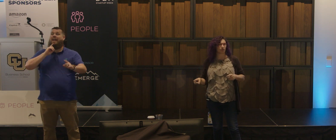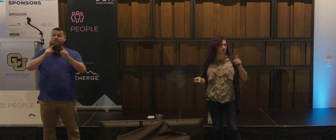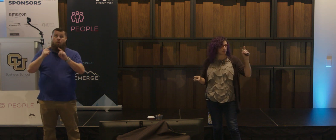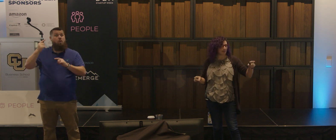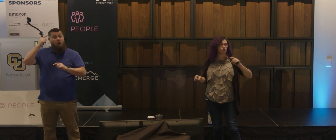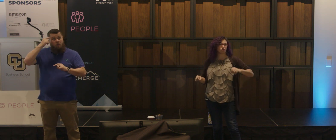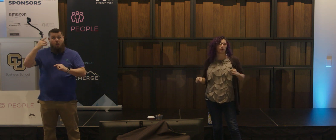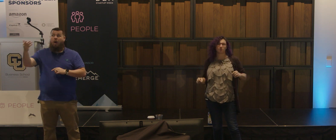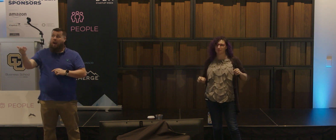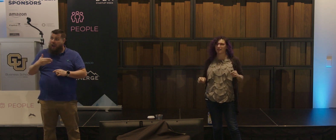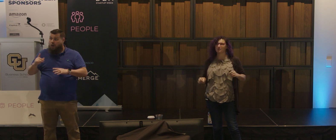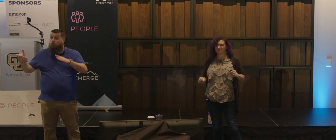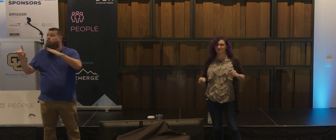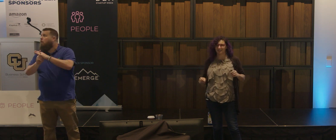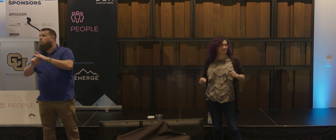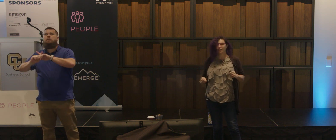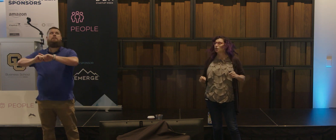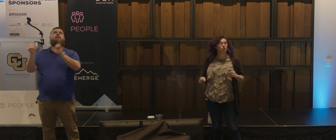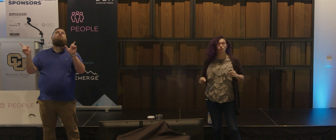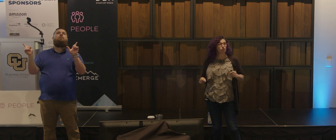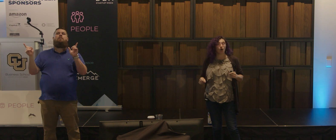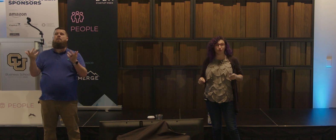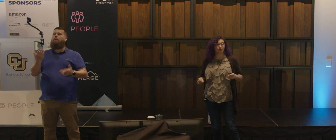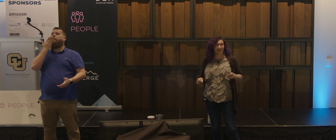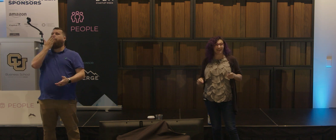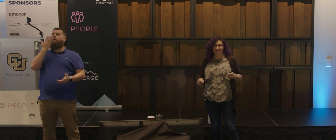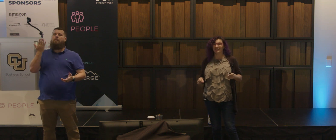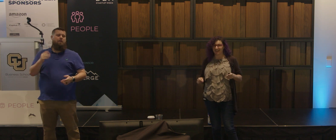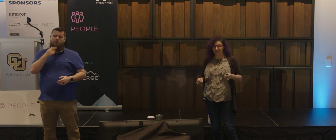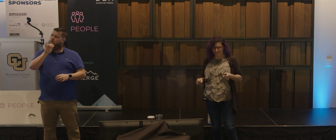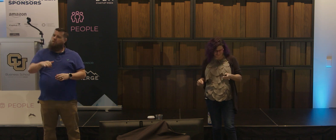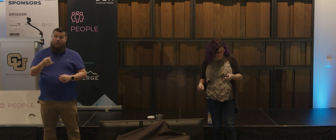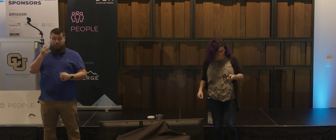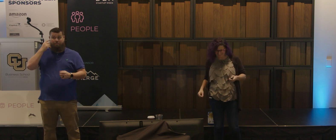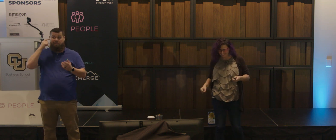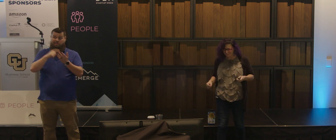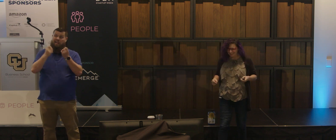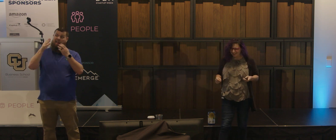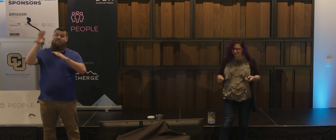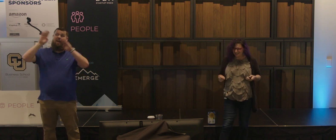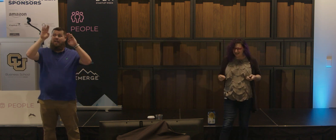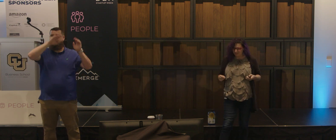were hiring for another job, and then you showed up, it was something else? Yeah, don't do that. I see a lot of hands.